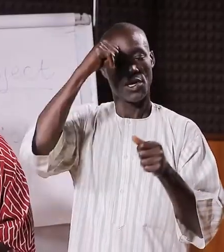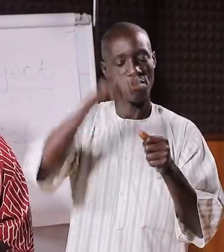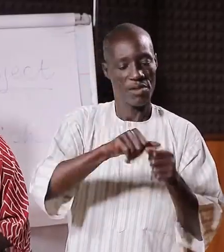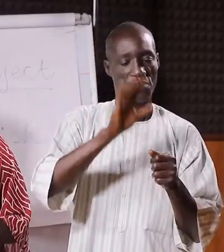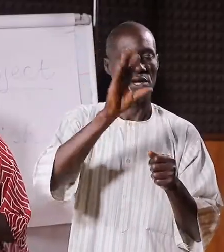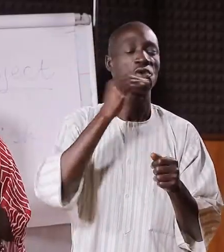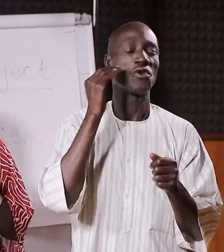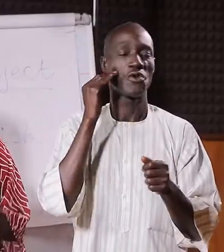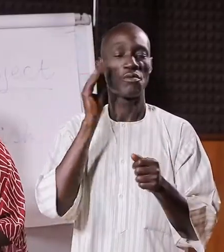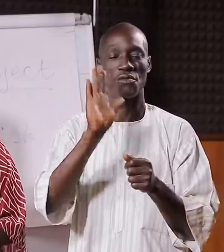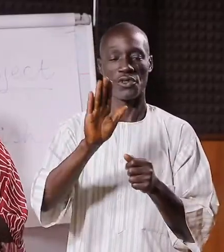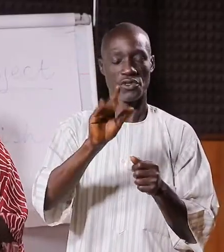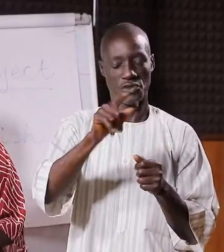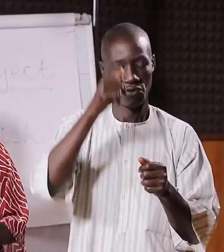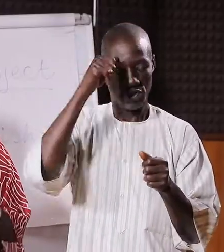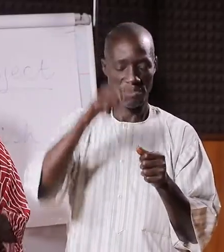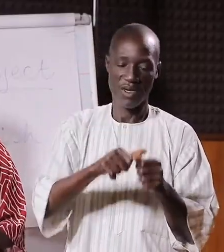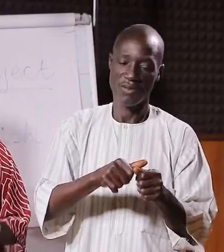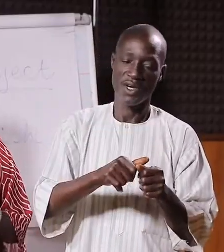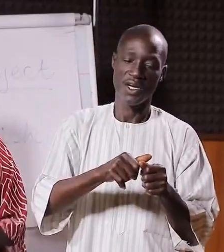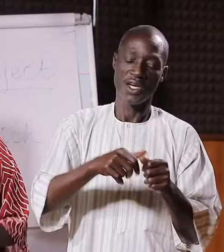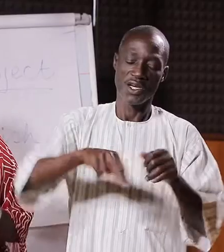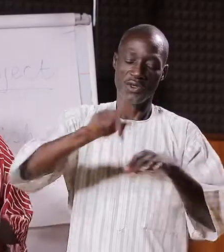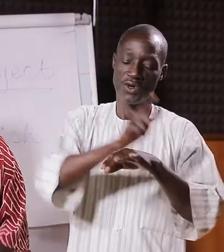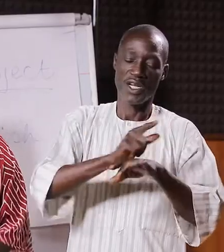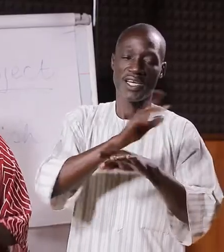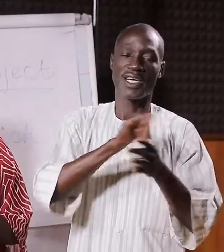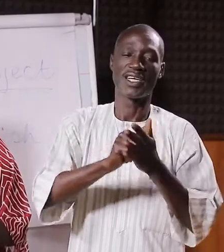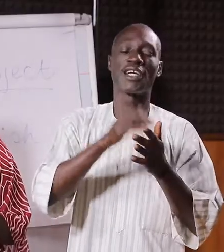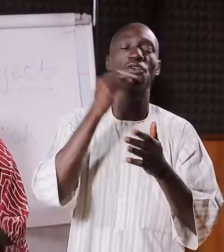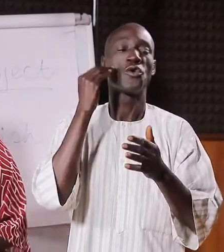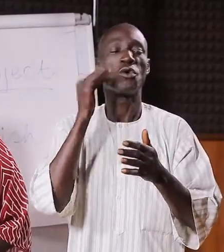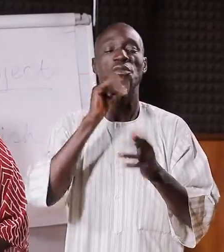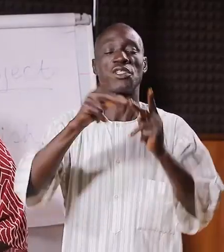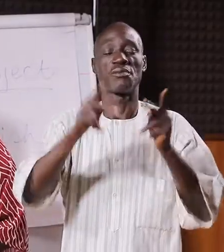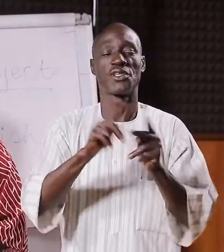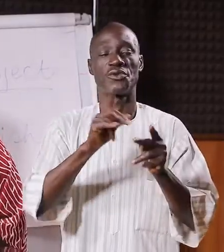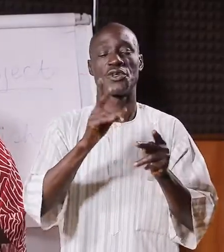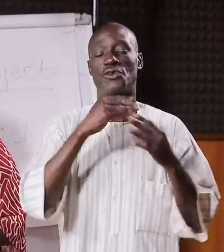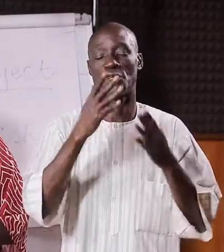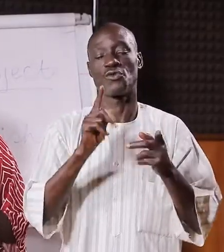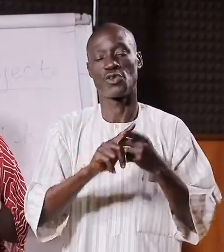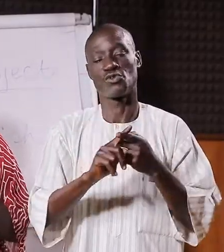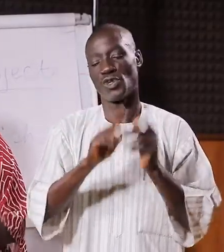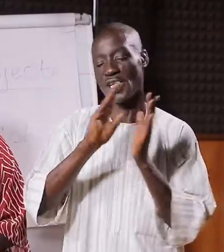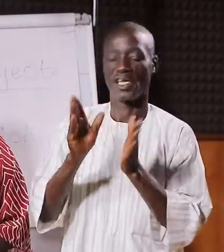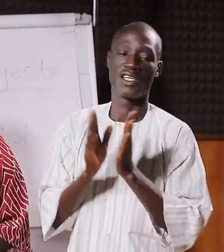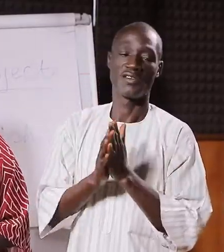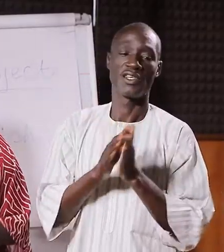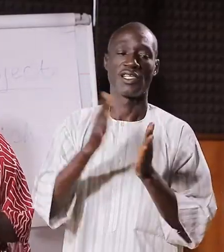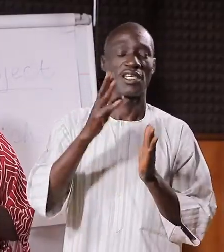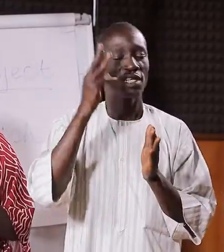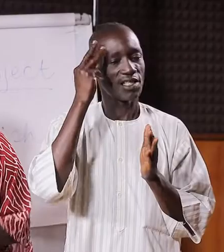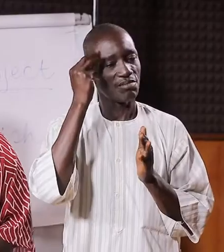native land, and a home is a place where nobody will want to be separated from. So you see there is